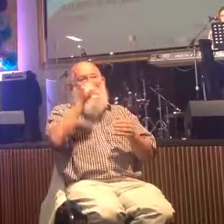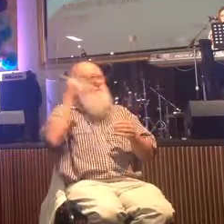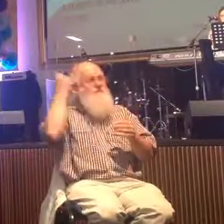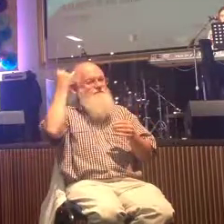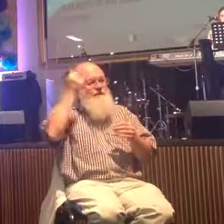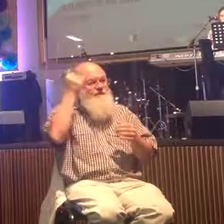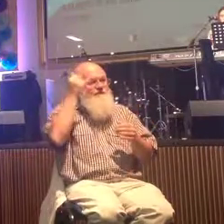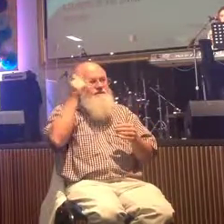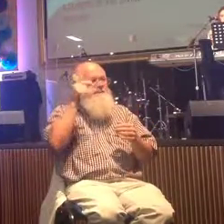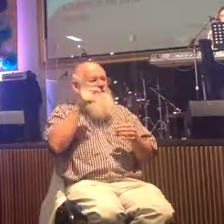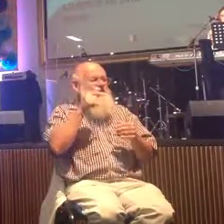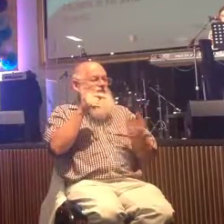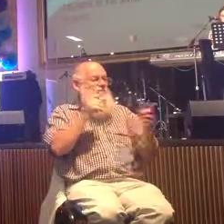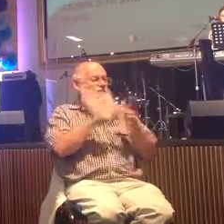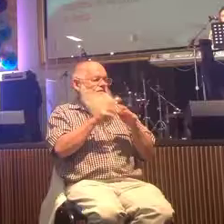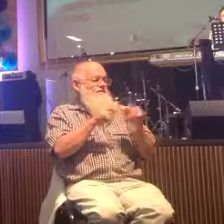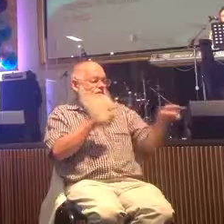imagine being this guy?